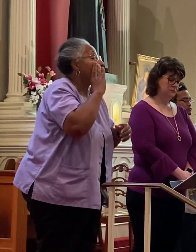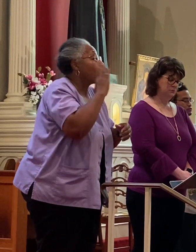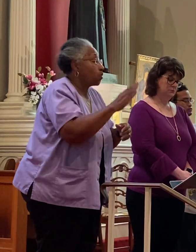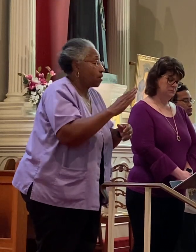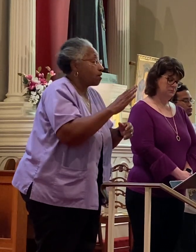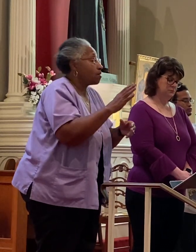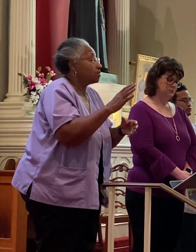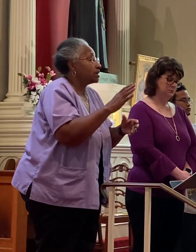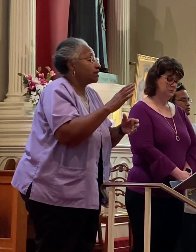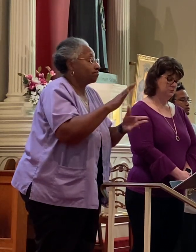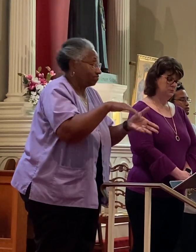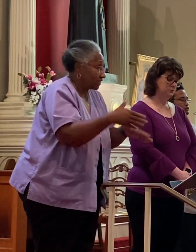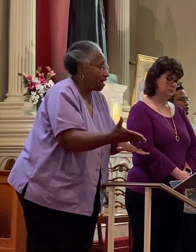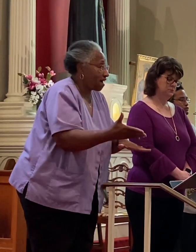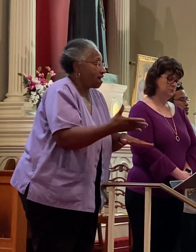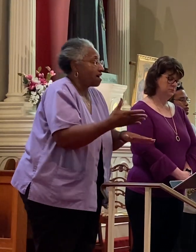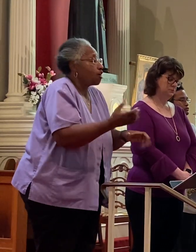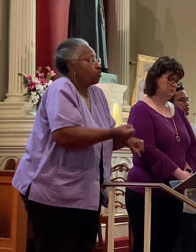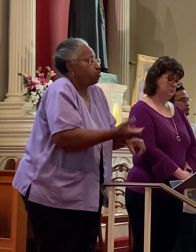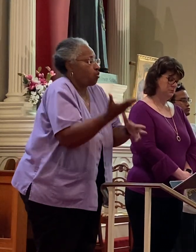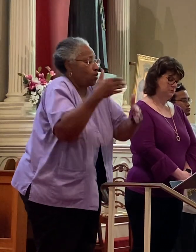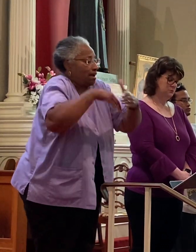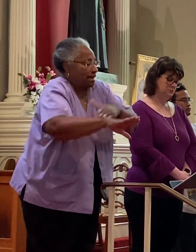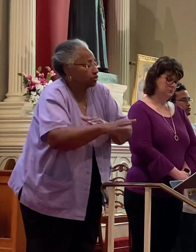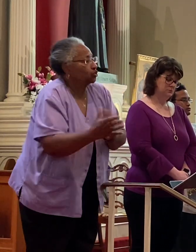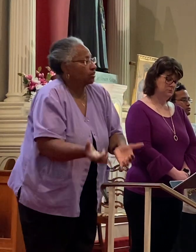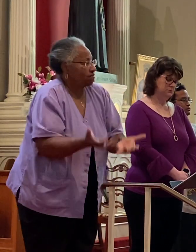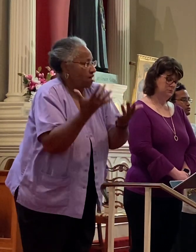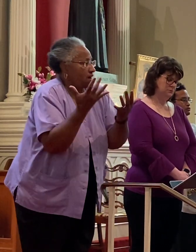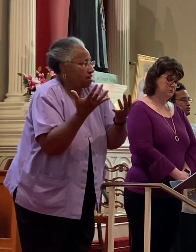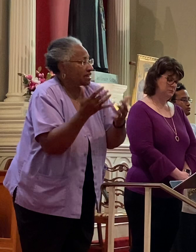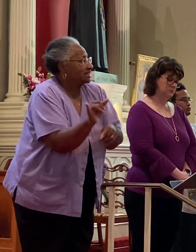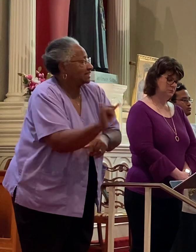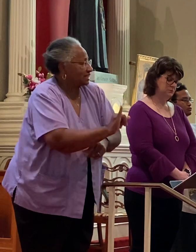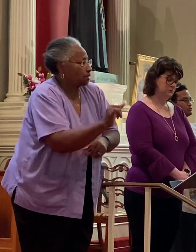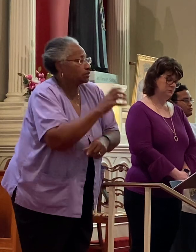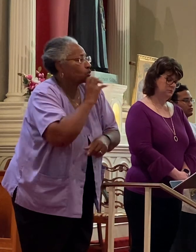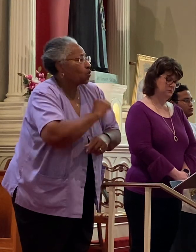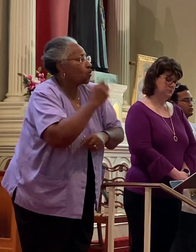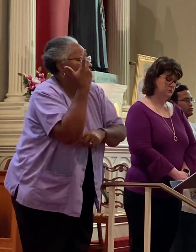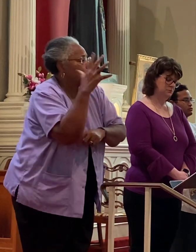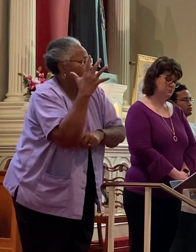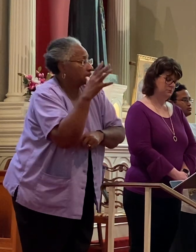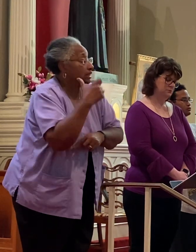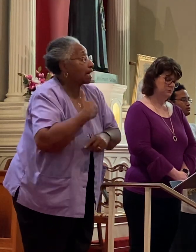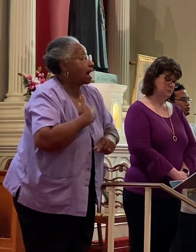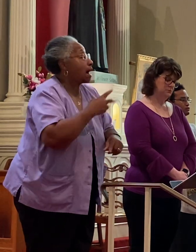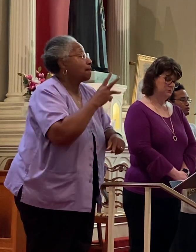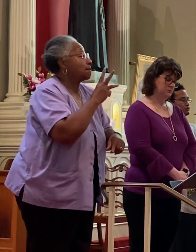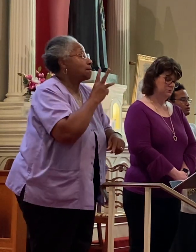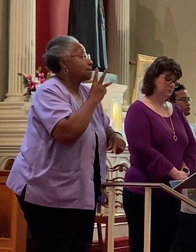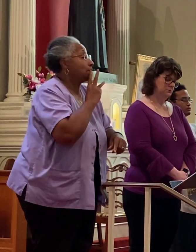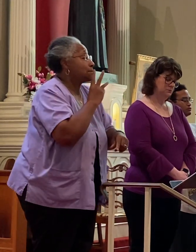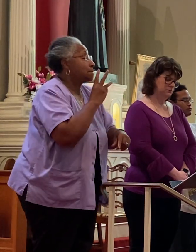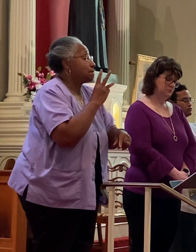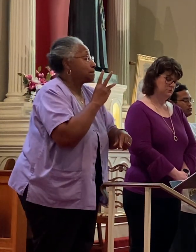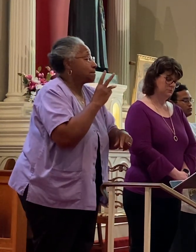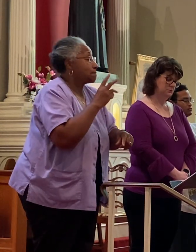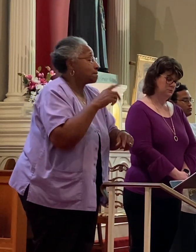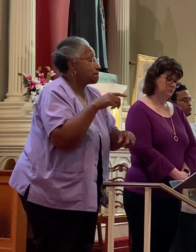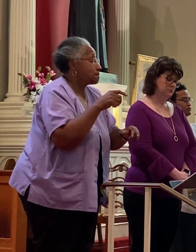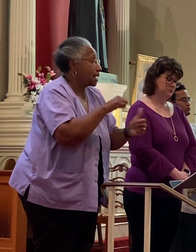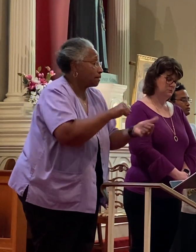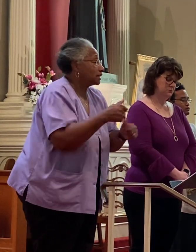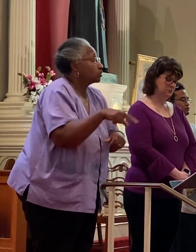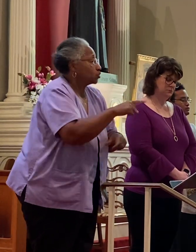the fire. I am baptizing you with water for repentance, but the one who is coming after